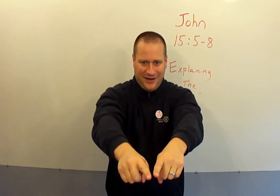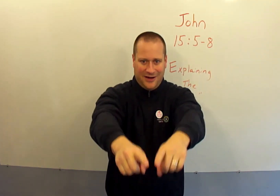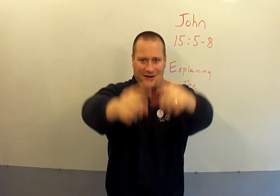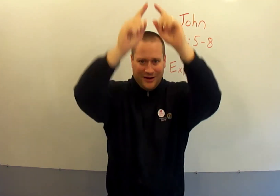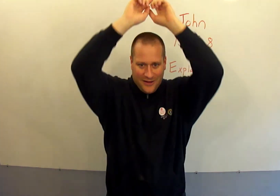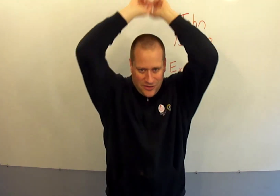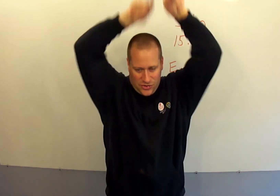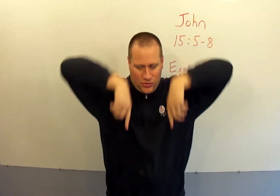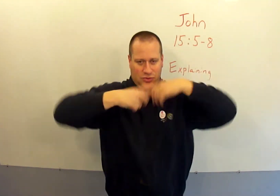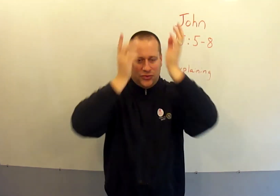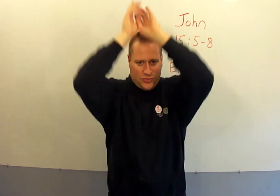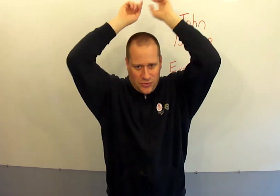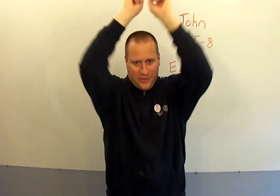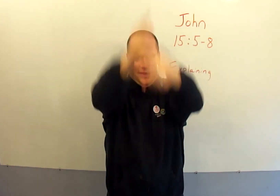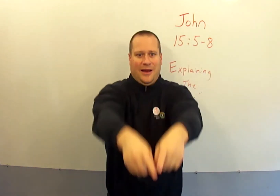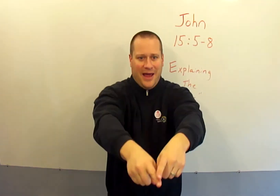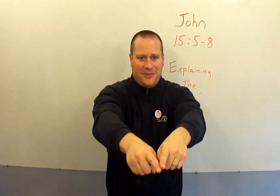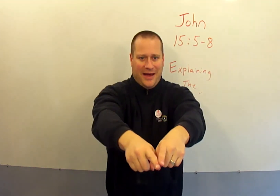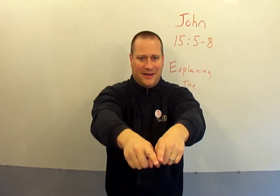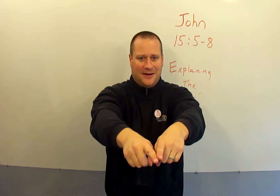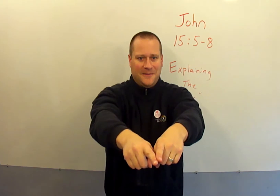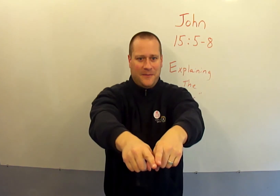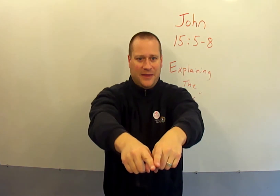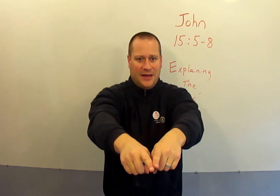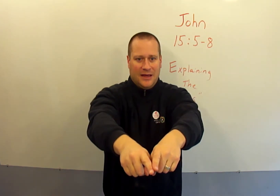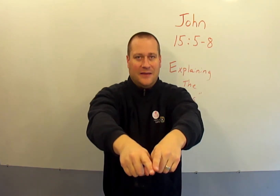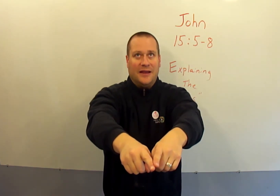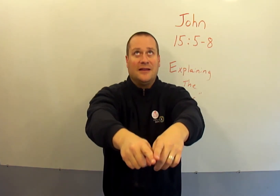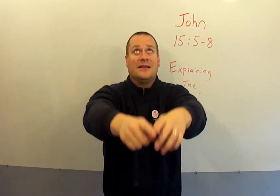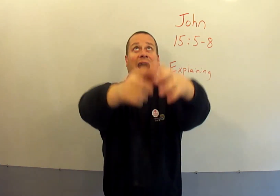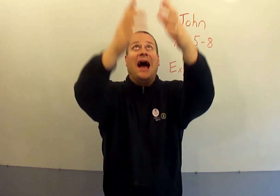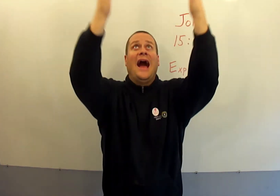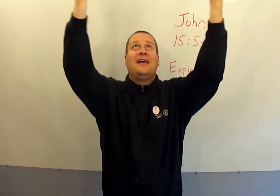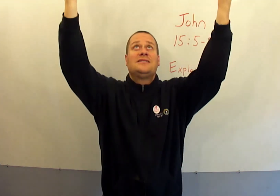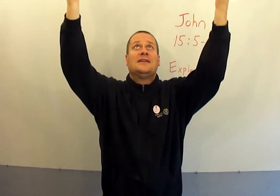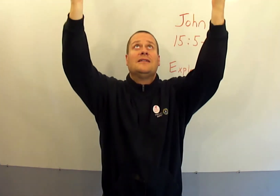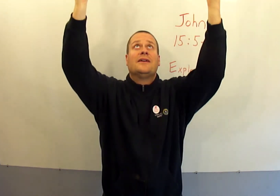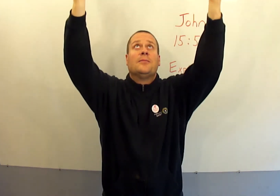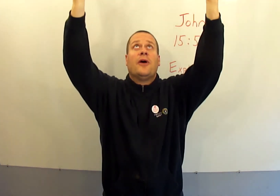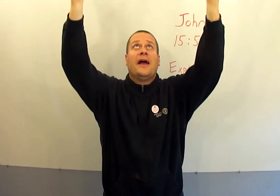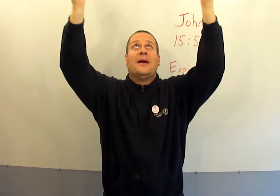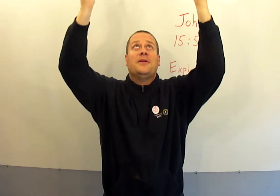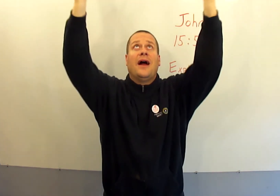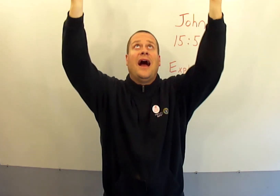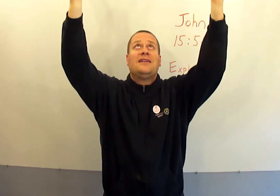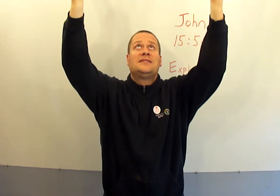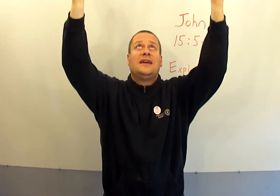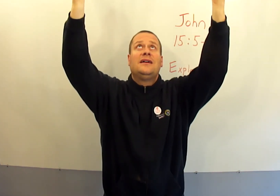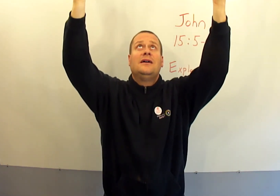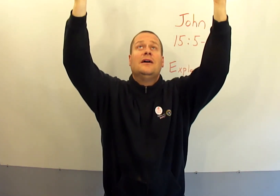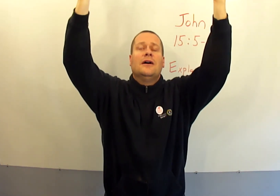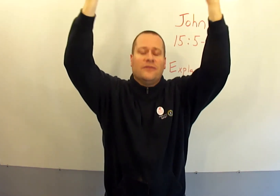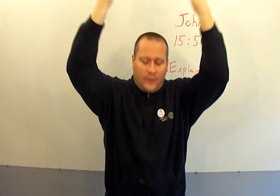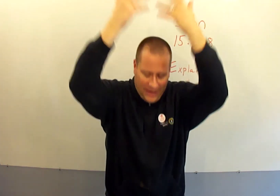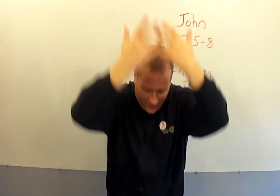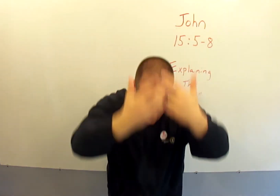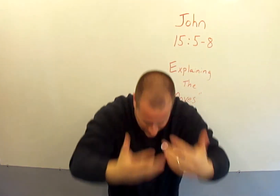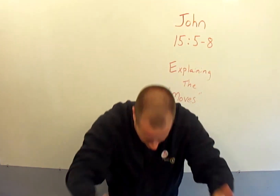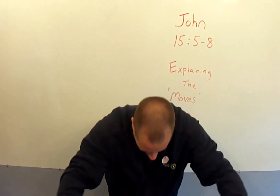here, and then end back here. Then it says, ask, like you're praying up and you're asking for whatever you